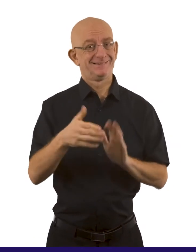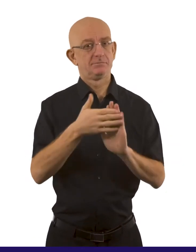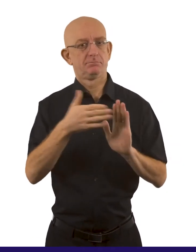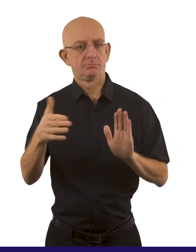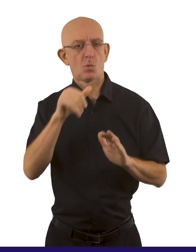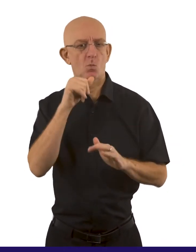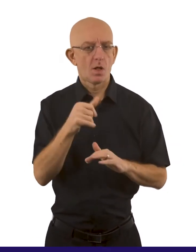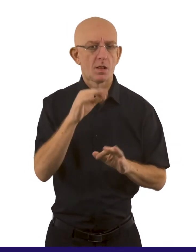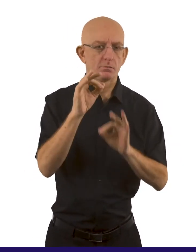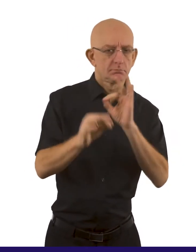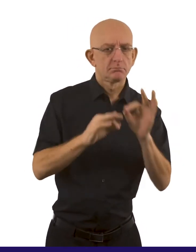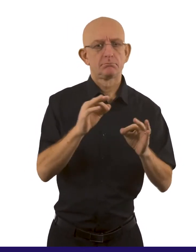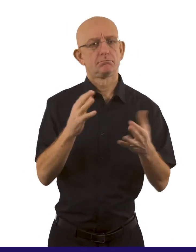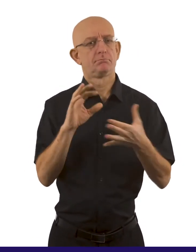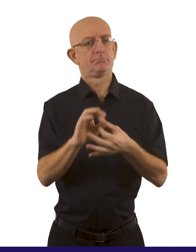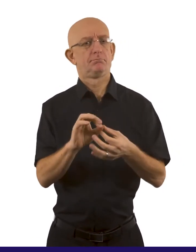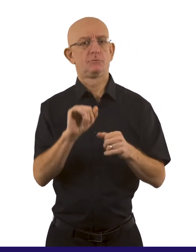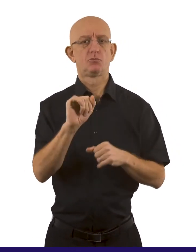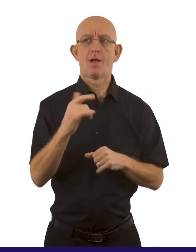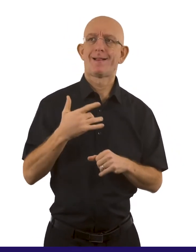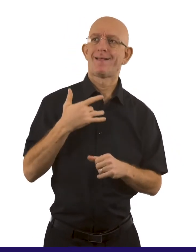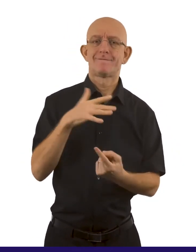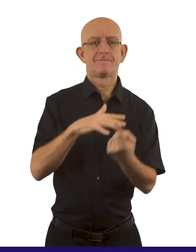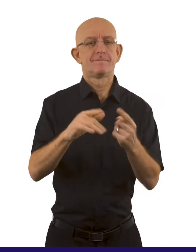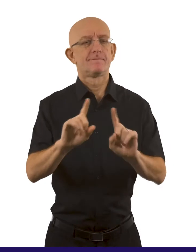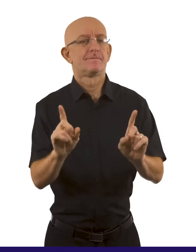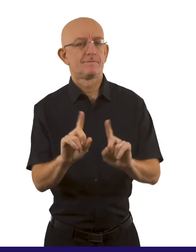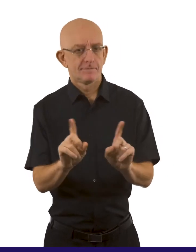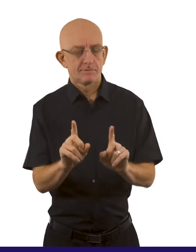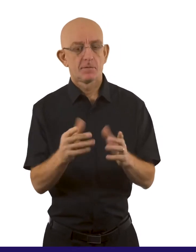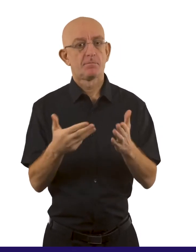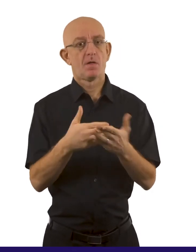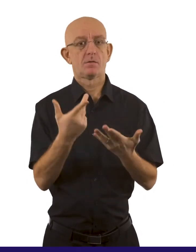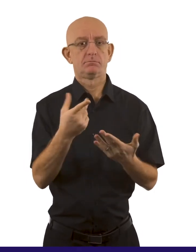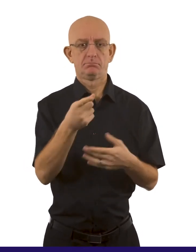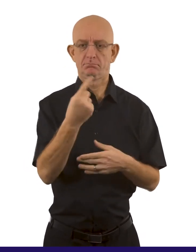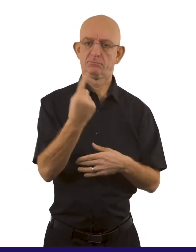In this section, we will ask you about your living situation and living independently.